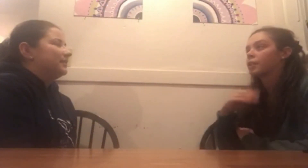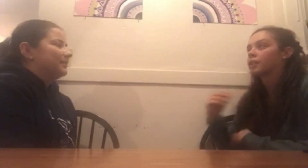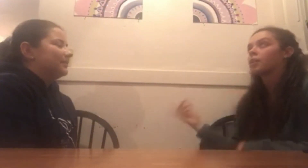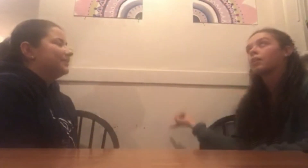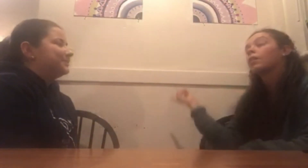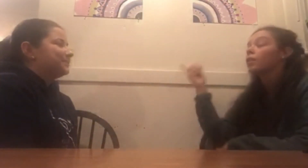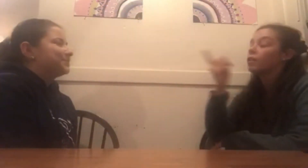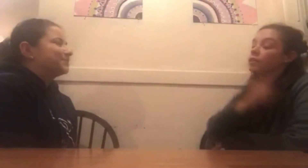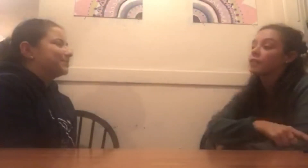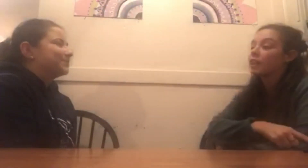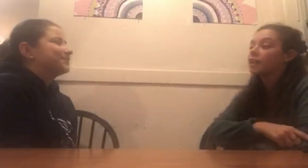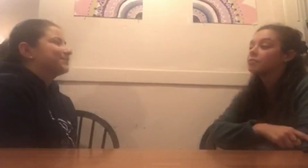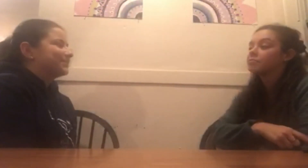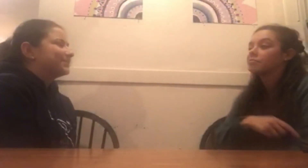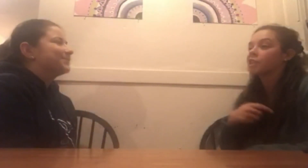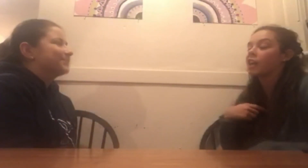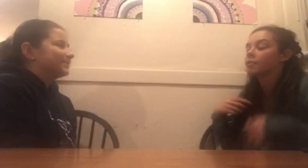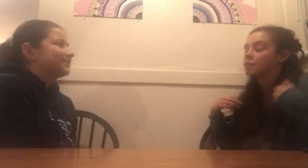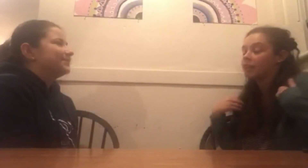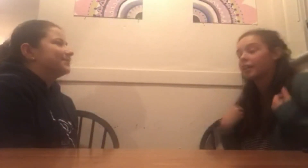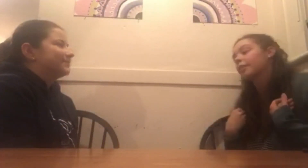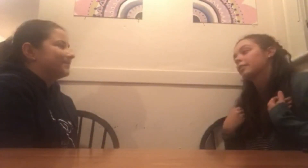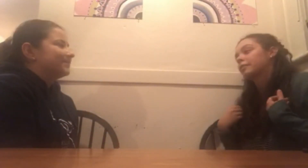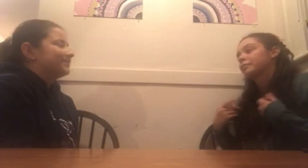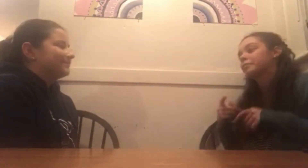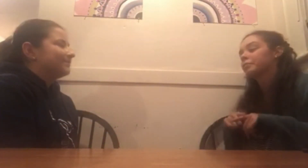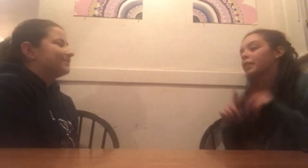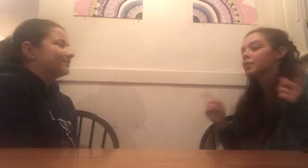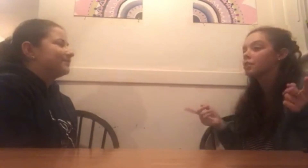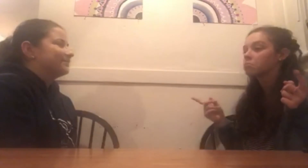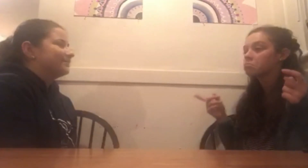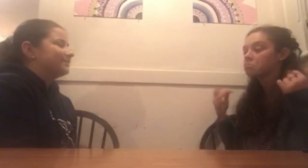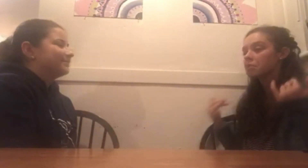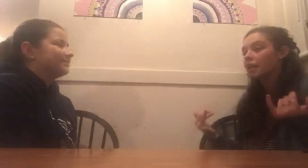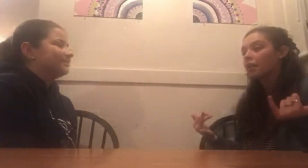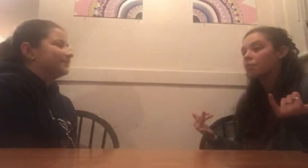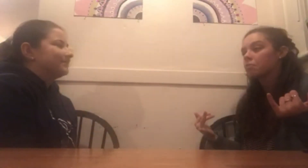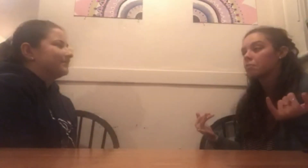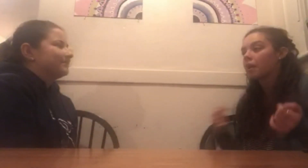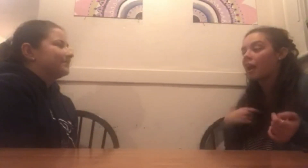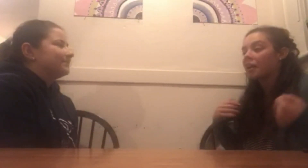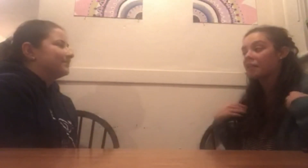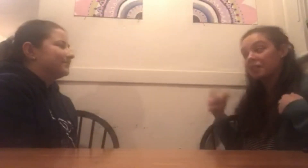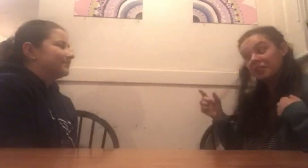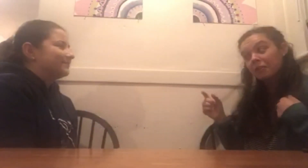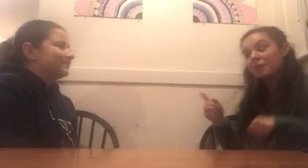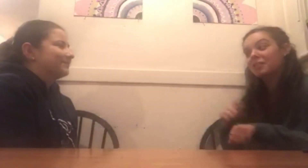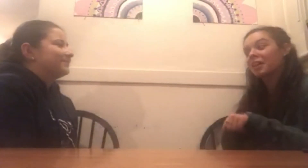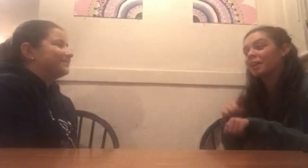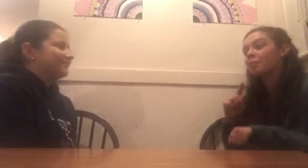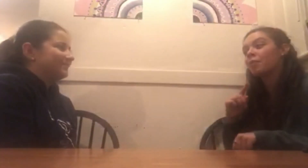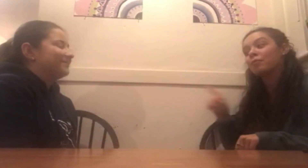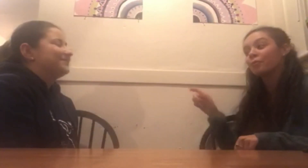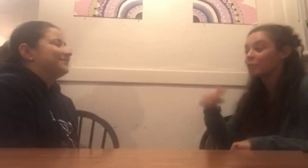and all day. I'm tired. But now I have a little bit of time for